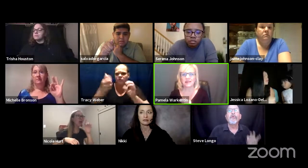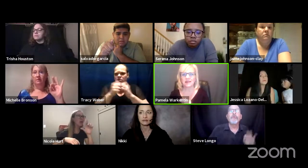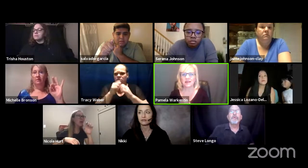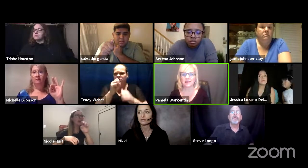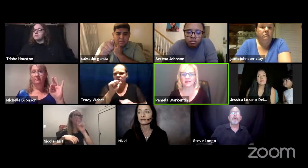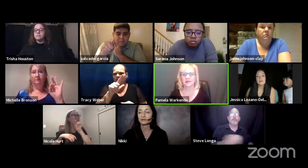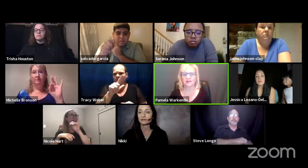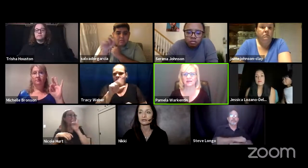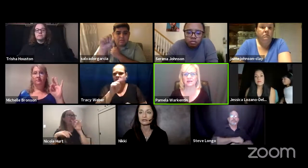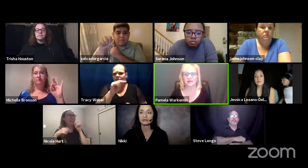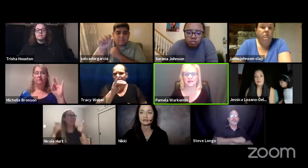see.